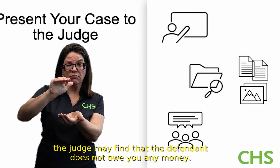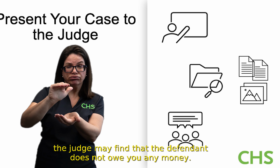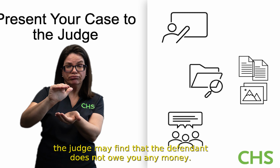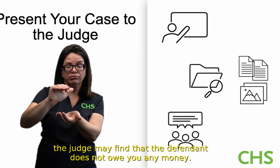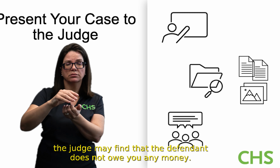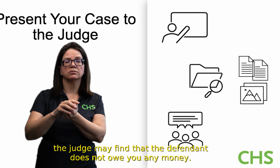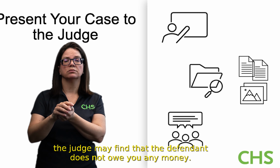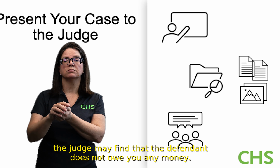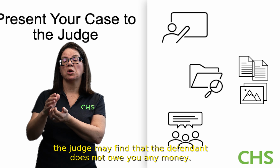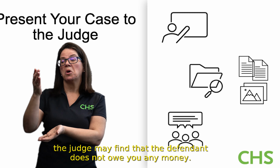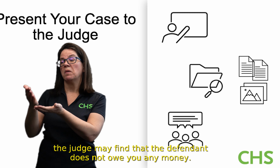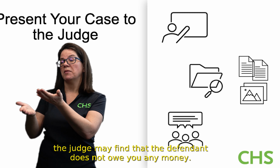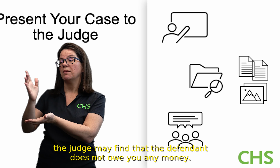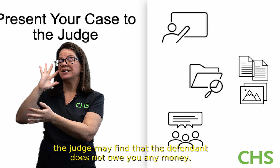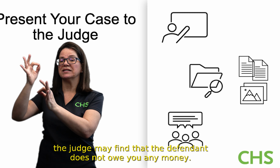the defendant does not owe you any money.